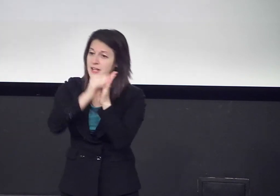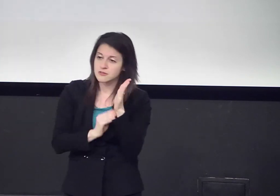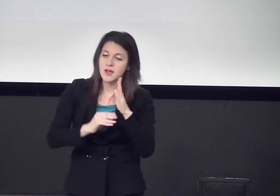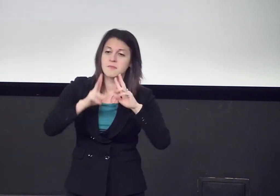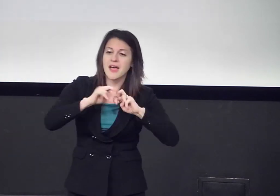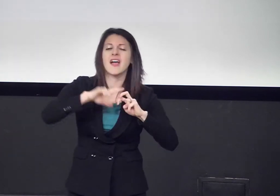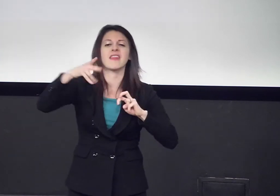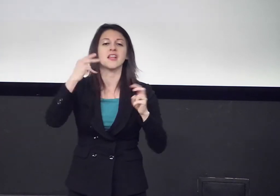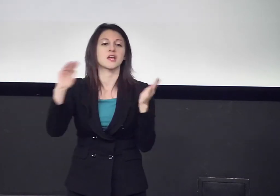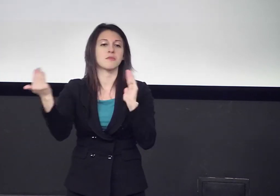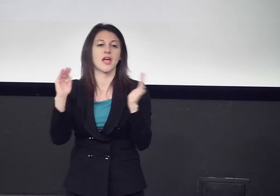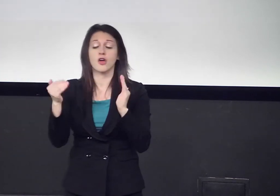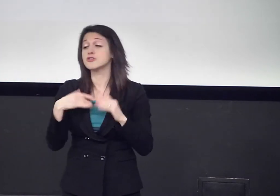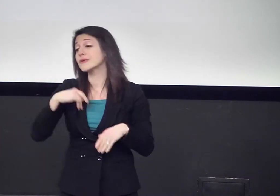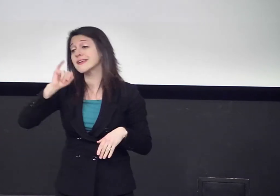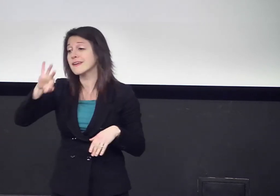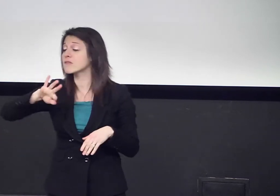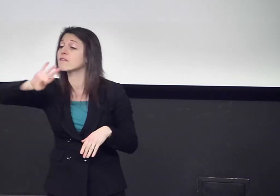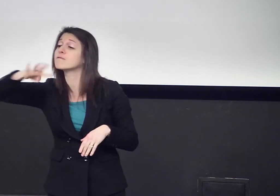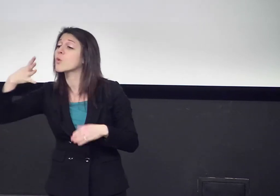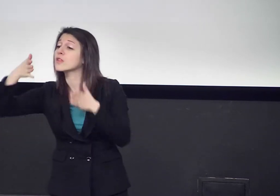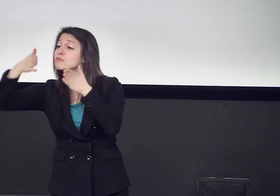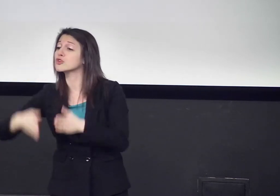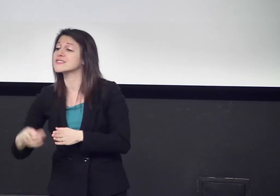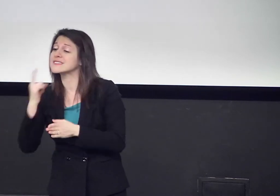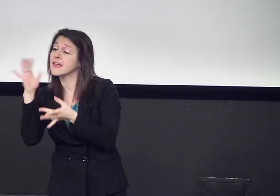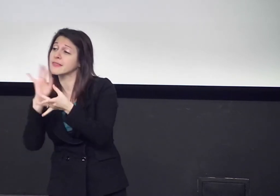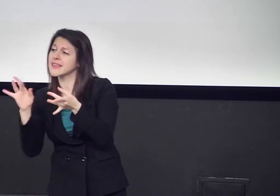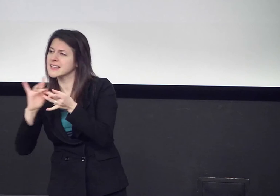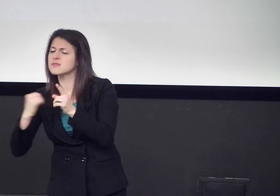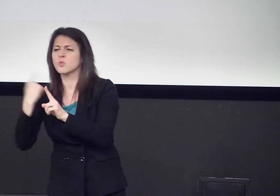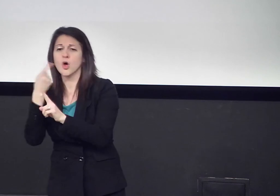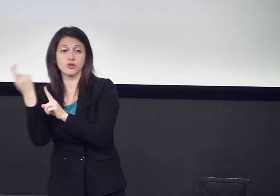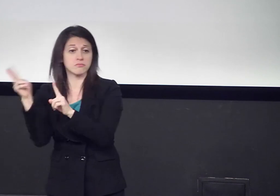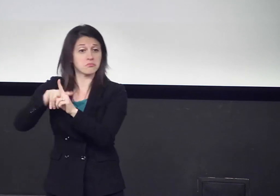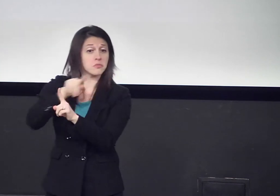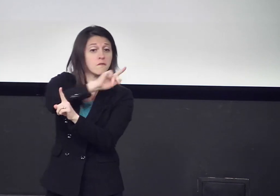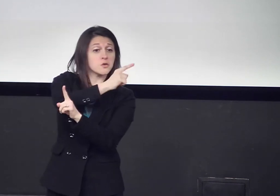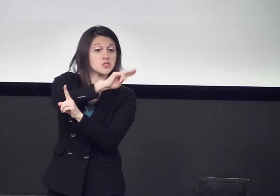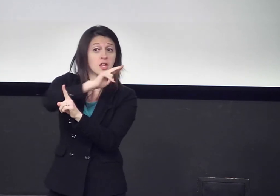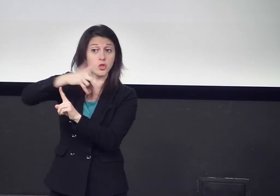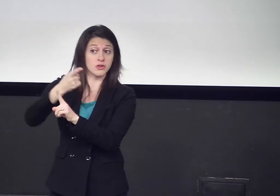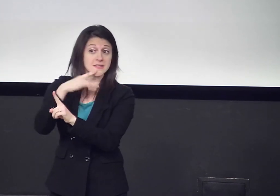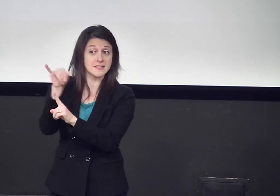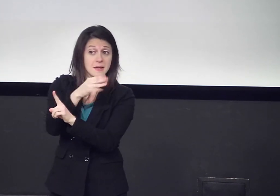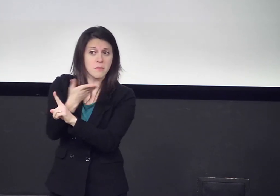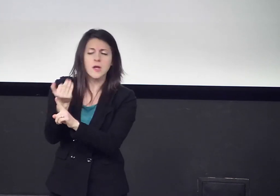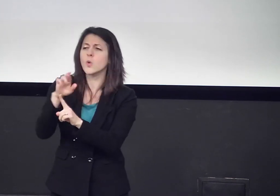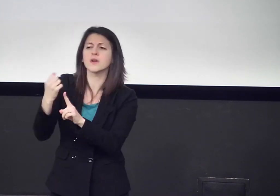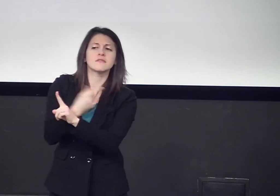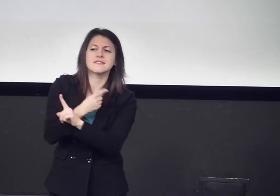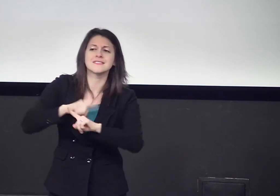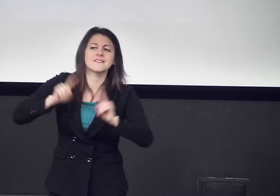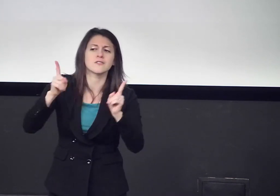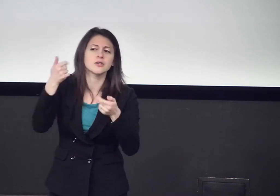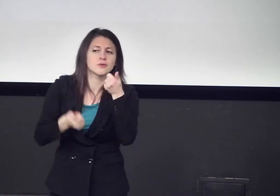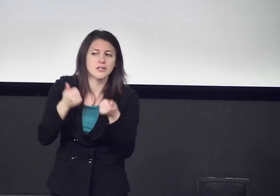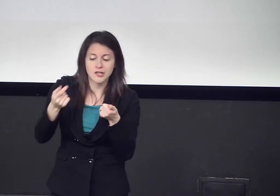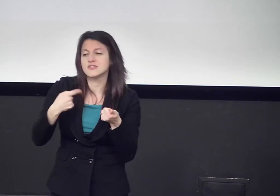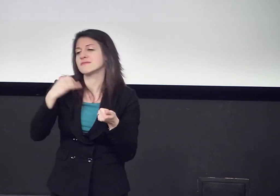additional data that I received. So if the 4th person had said something during the interview, I looked back